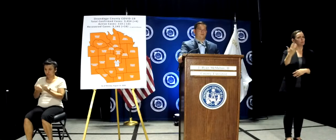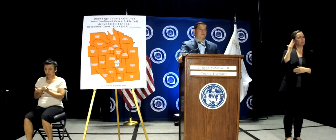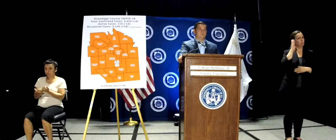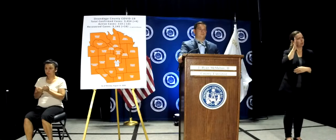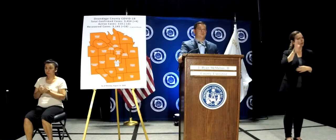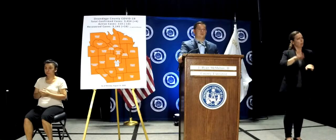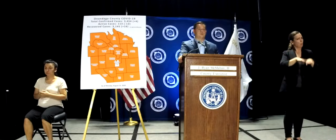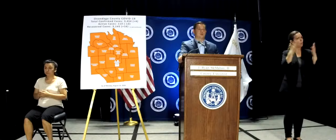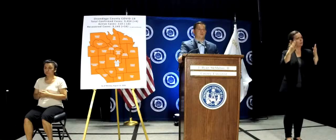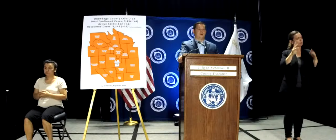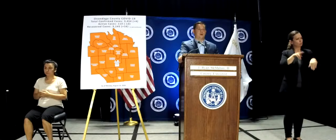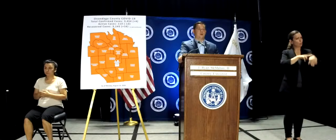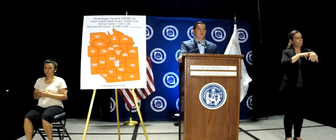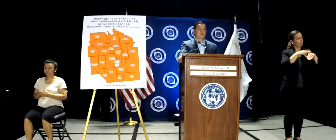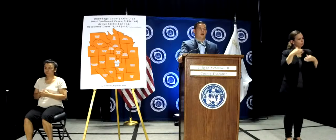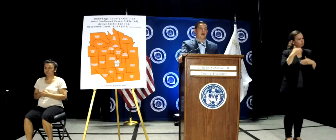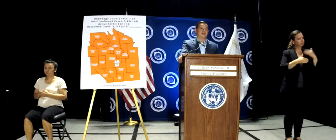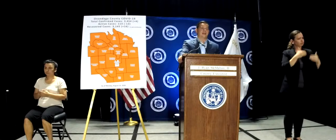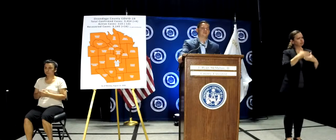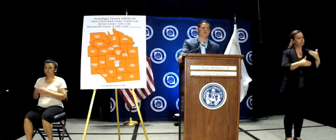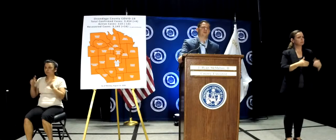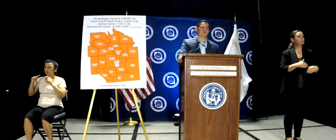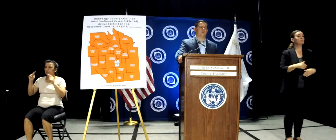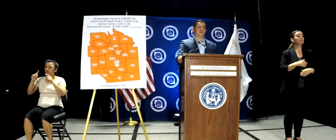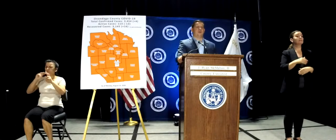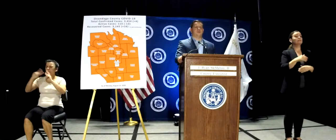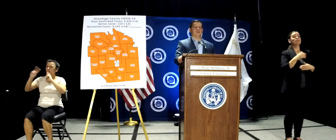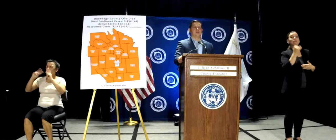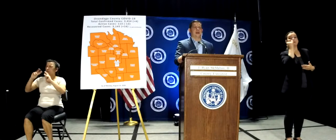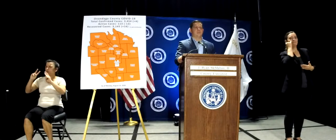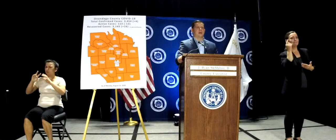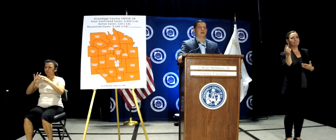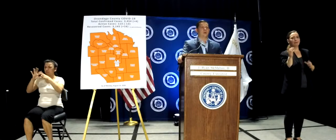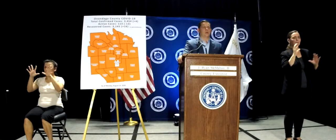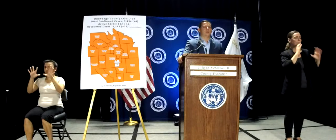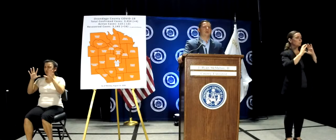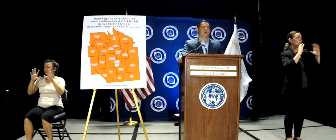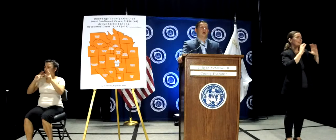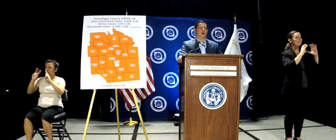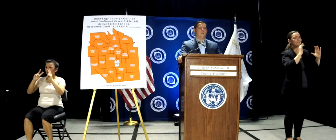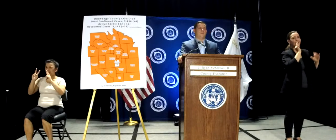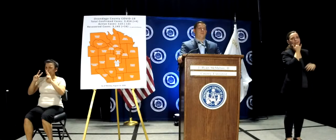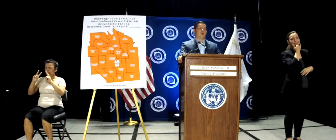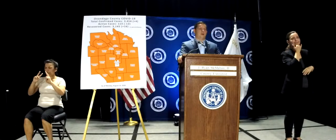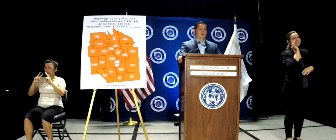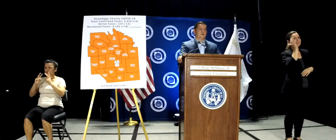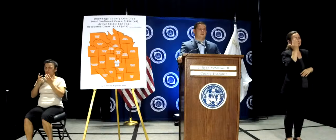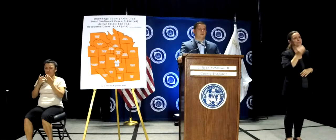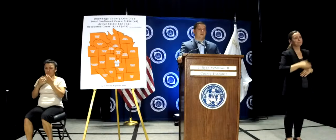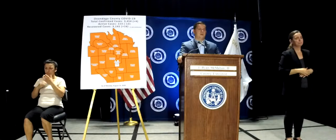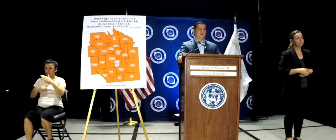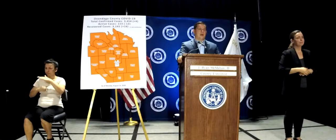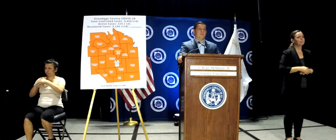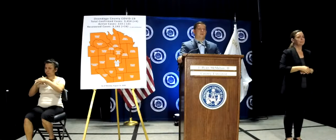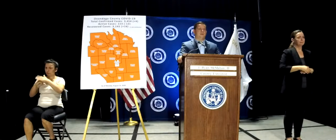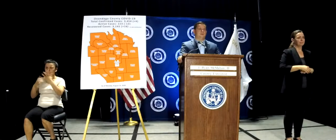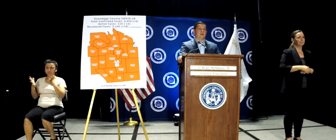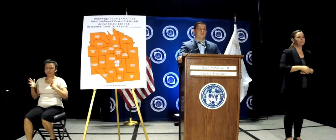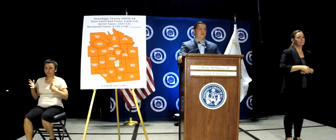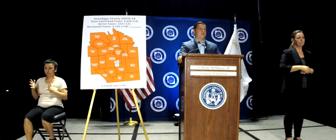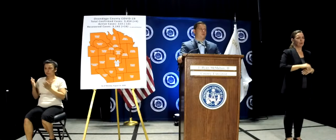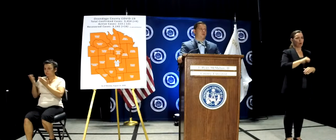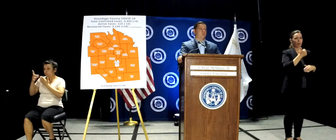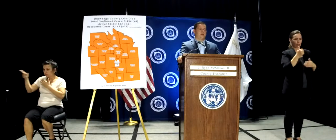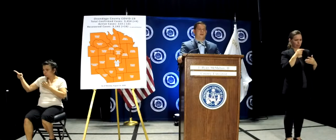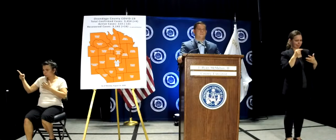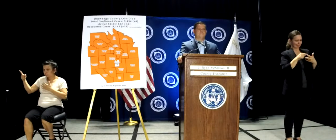it was, some sort of error. I can't speak to the 3 other districts that are not in my county, but certainly happy that